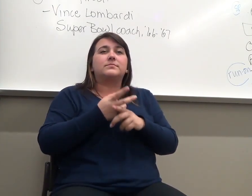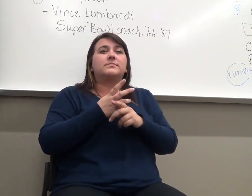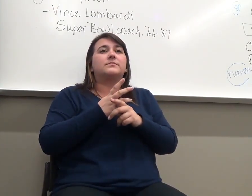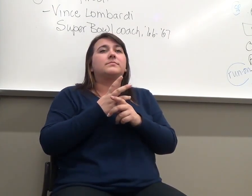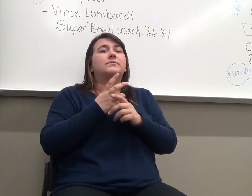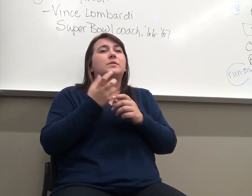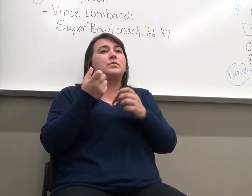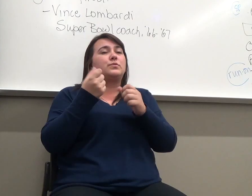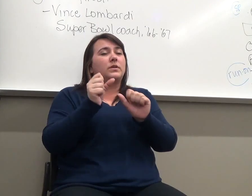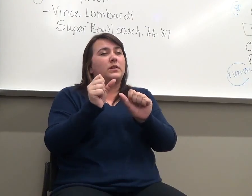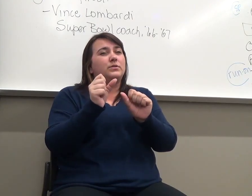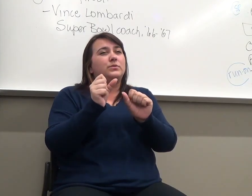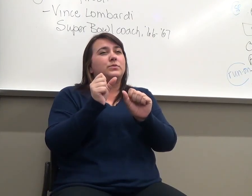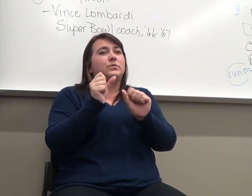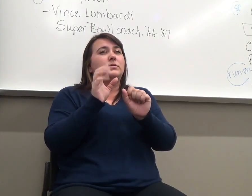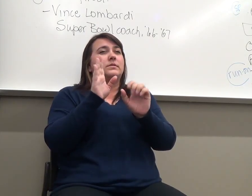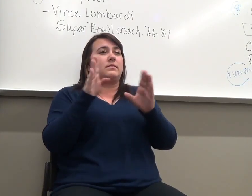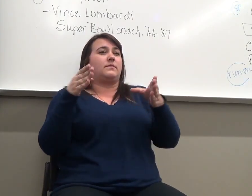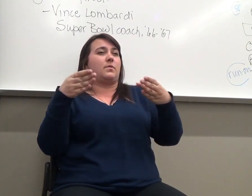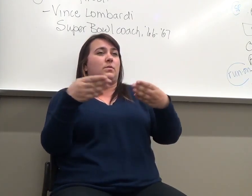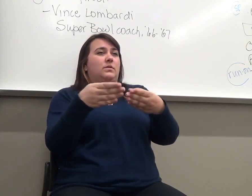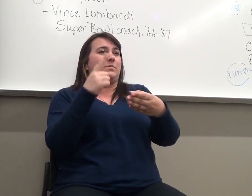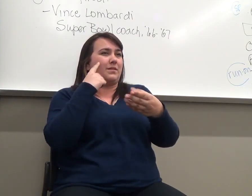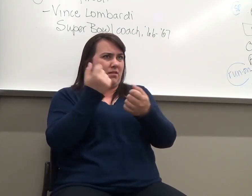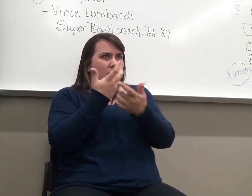sense? So that's another reason for having it up at the top.